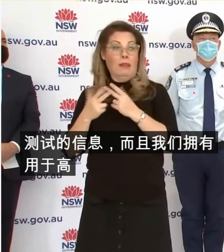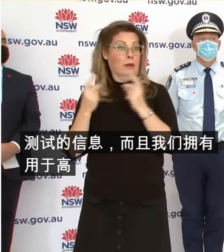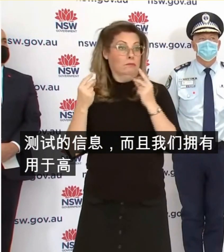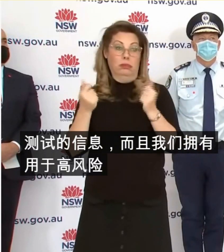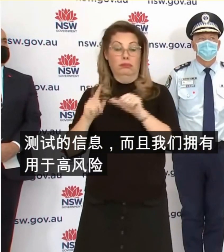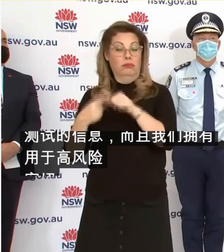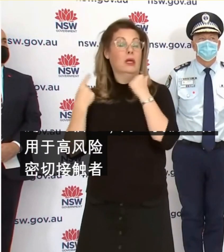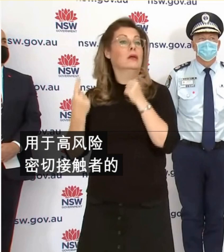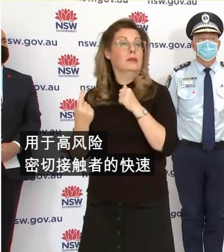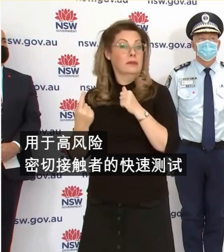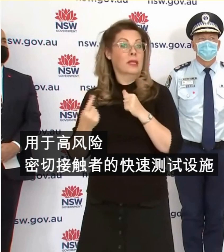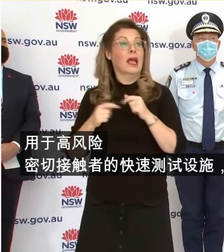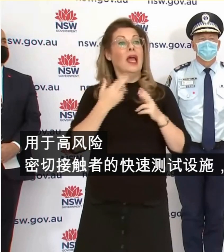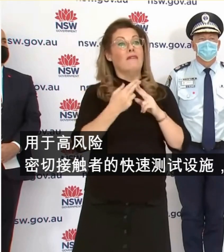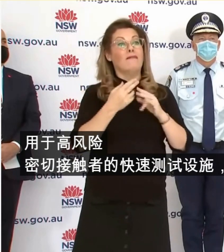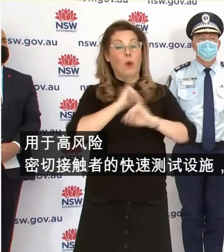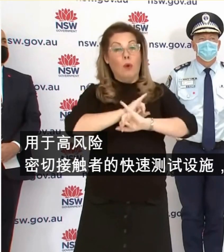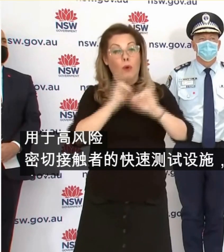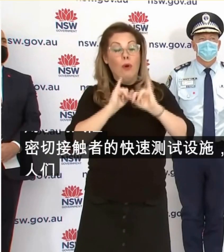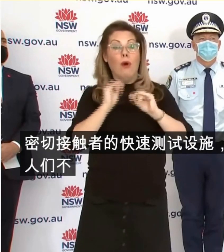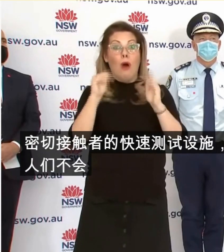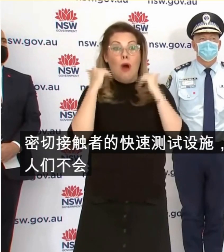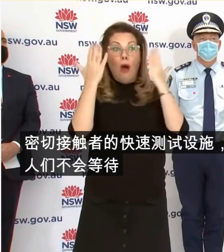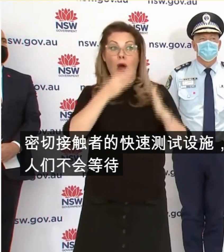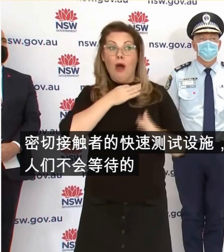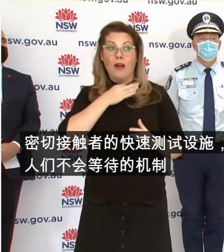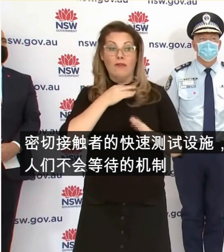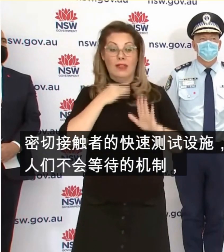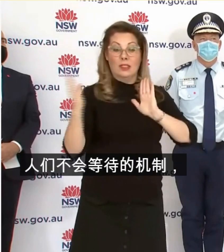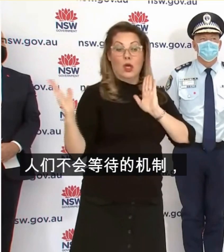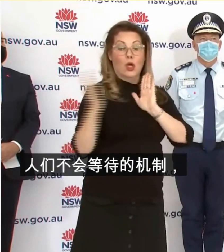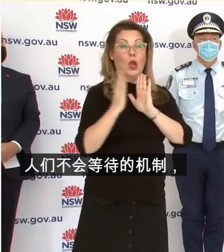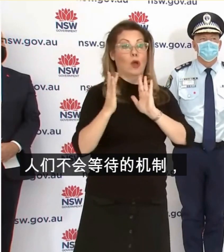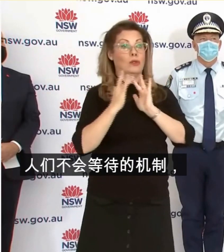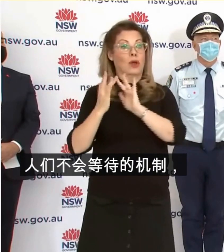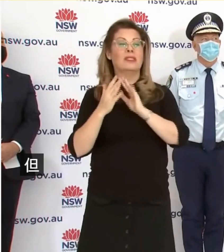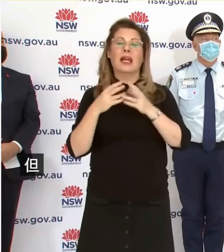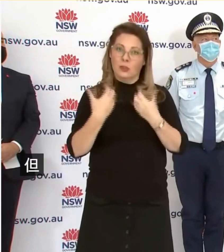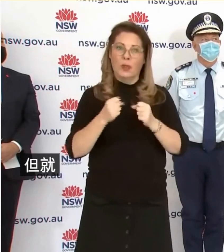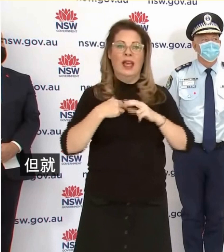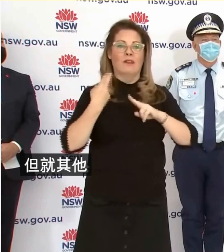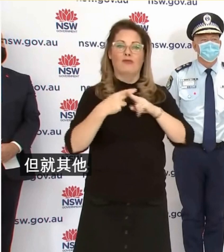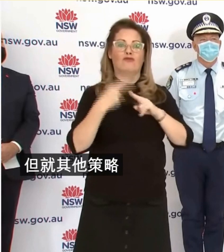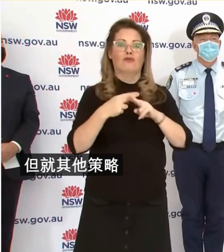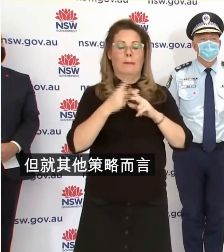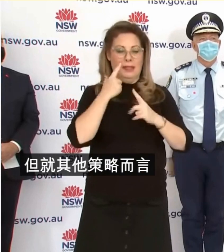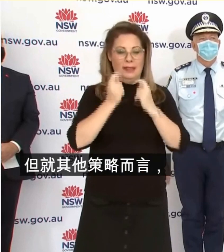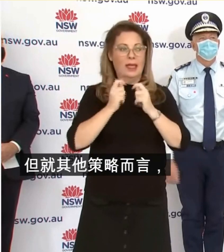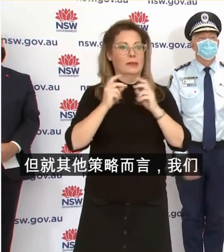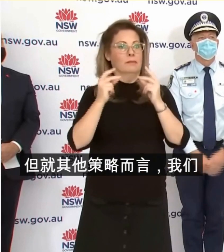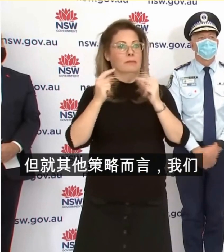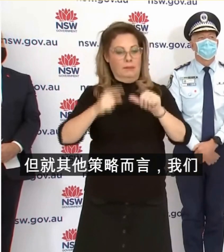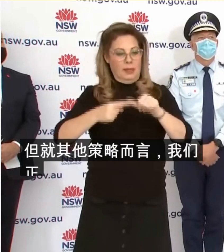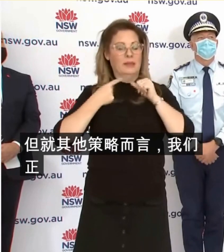that we use for the high-risk close contacts. So we have got a mechanism that people don't wait for those. But in terms of